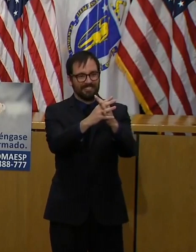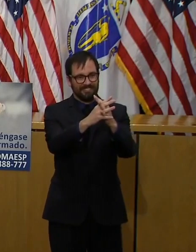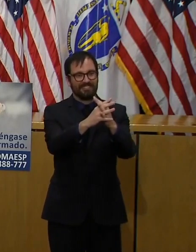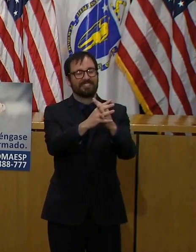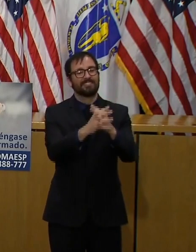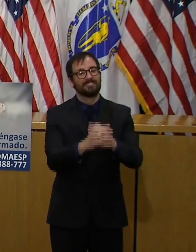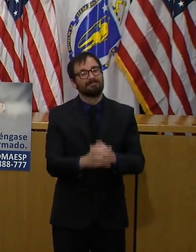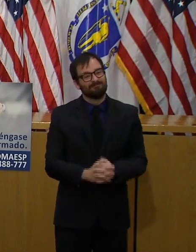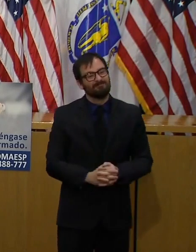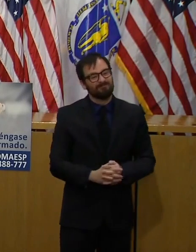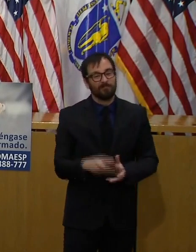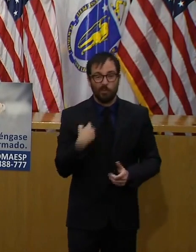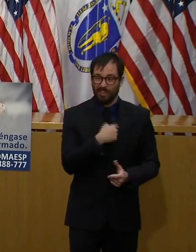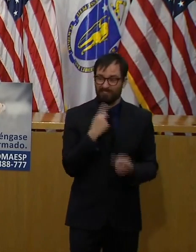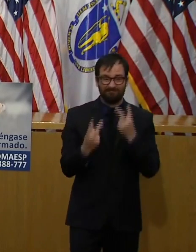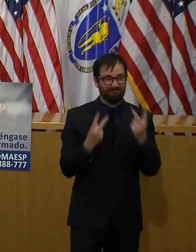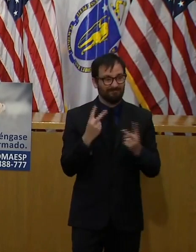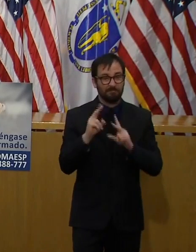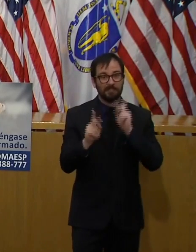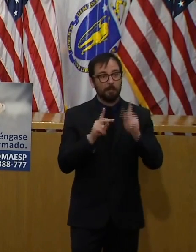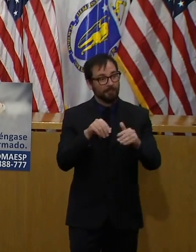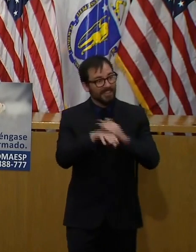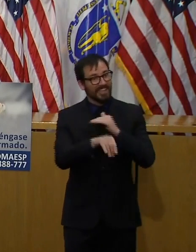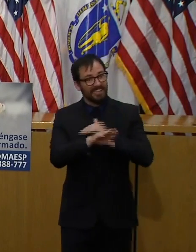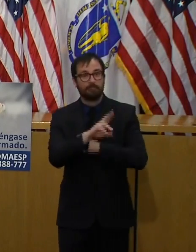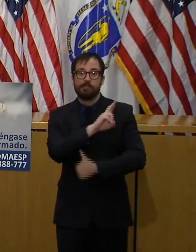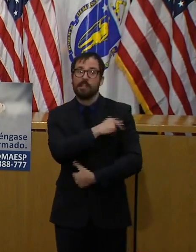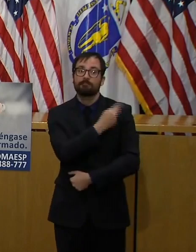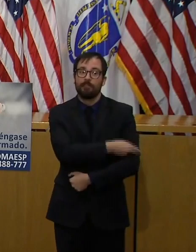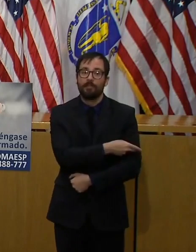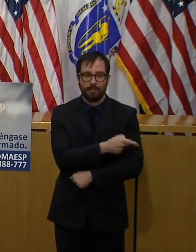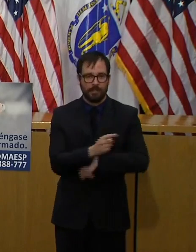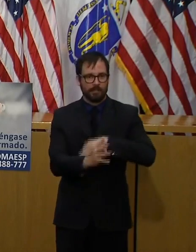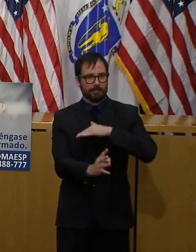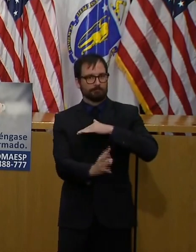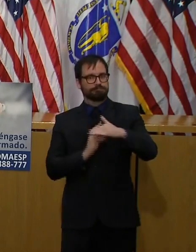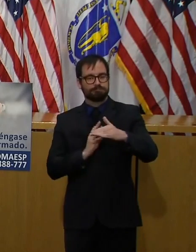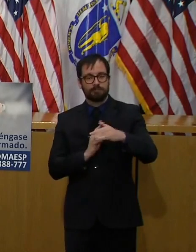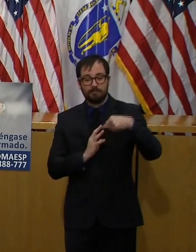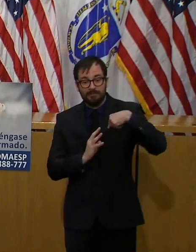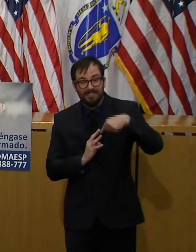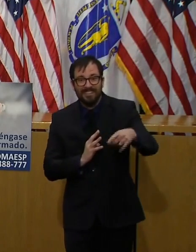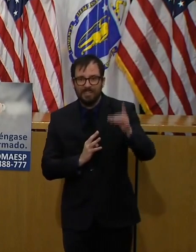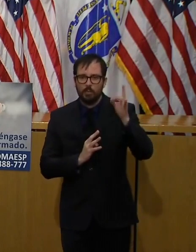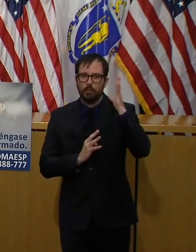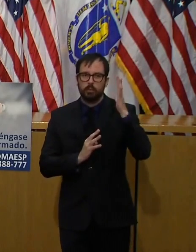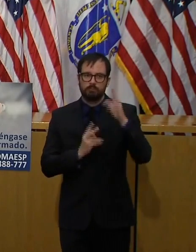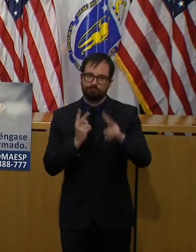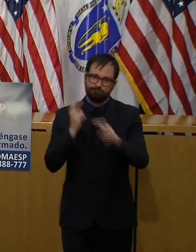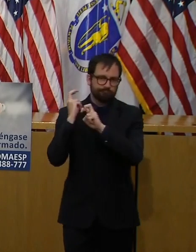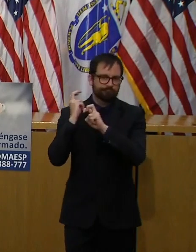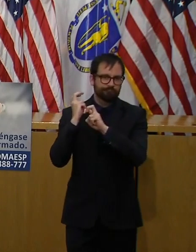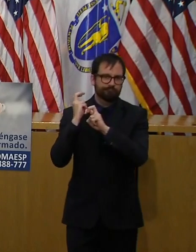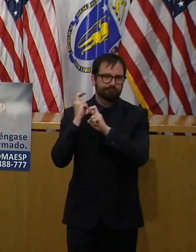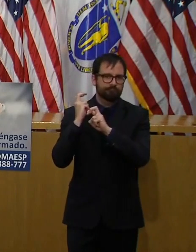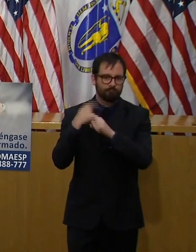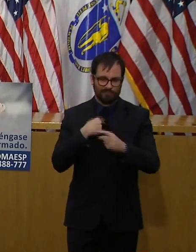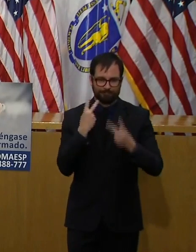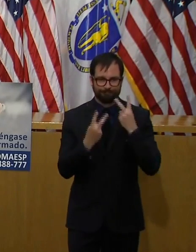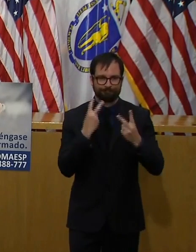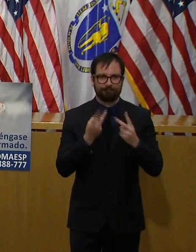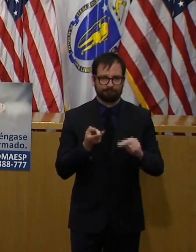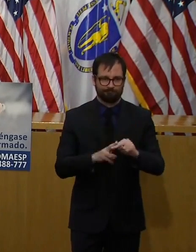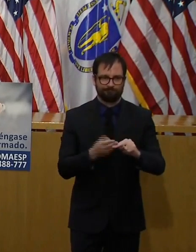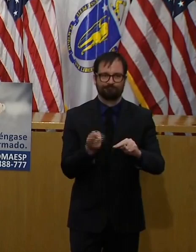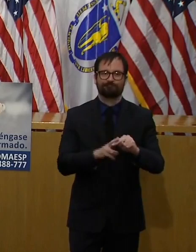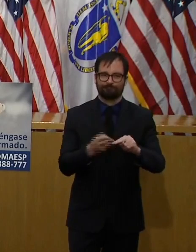clock to deal with that influx of patients, and they are keeping up, but every day we continue to see more and more patients in very rough shape